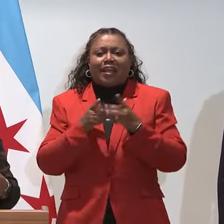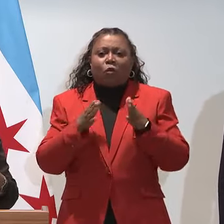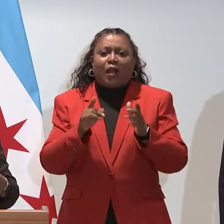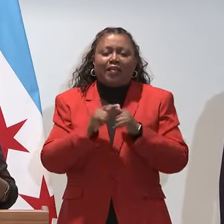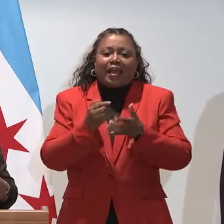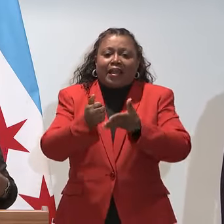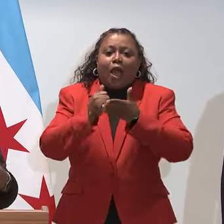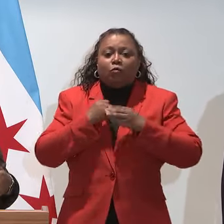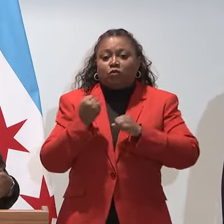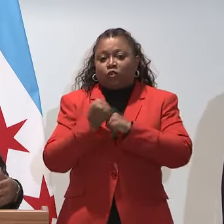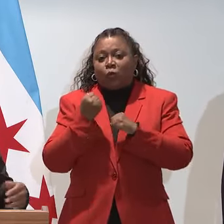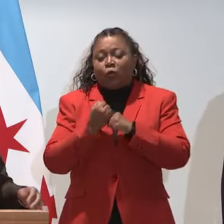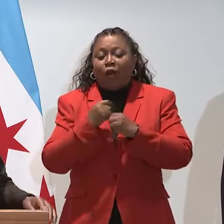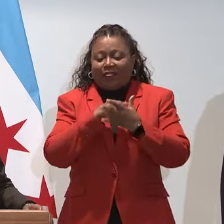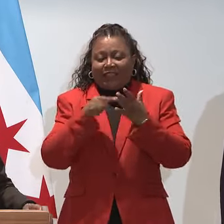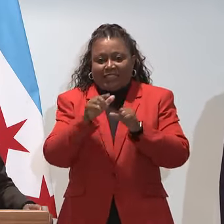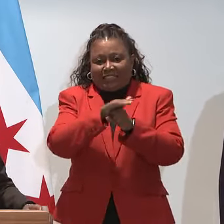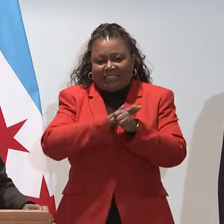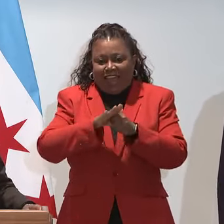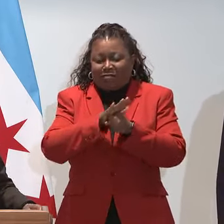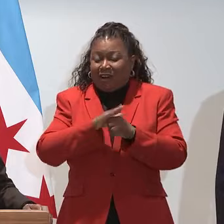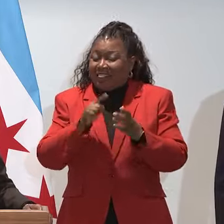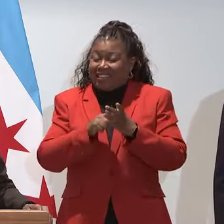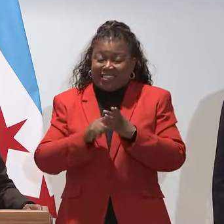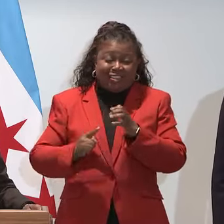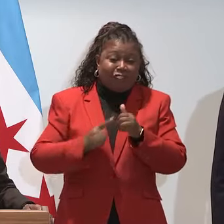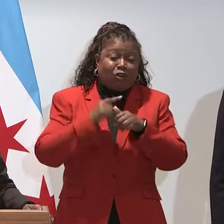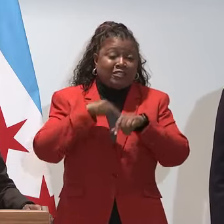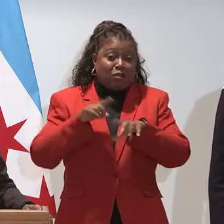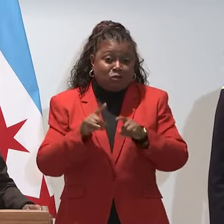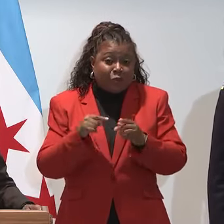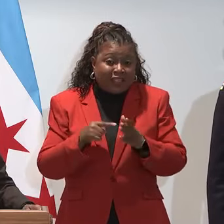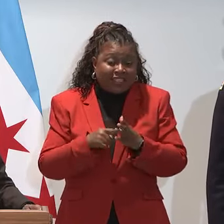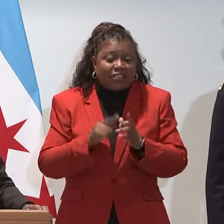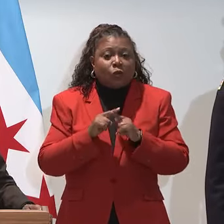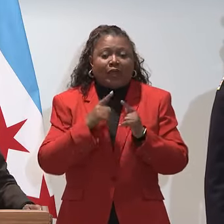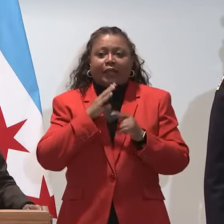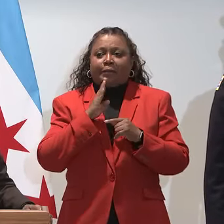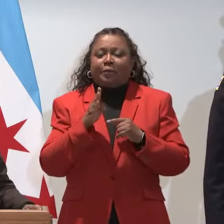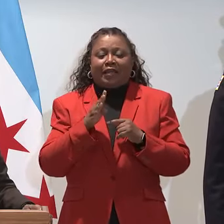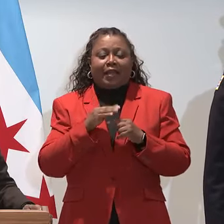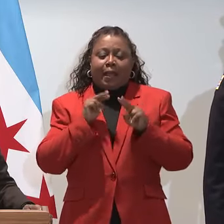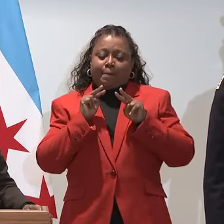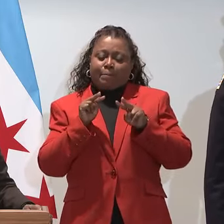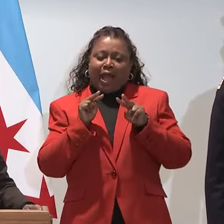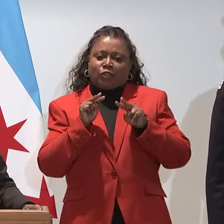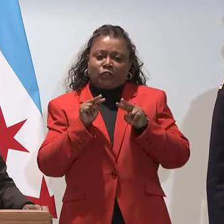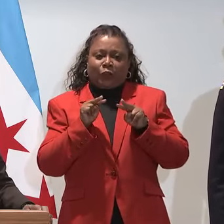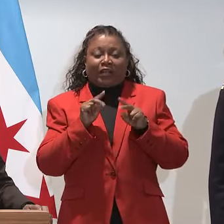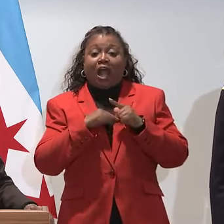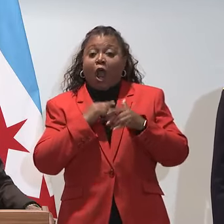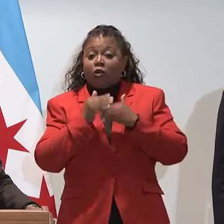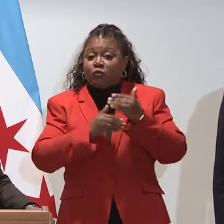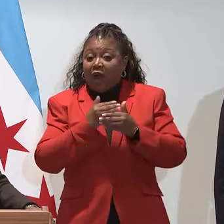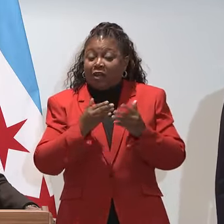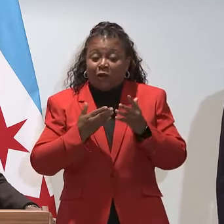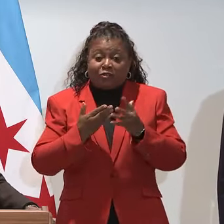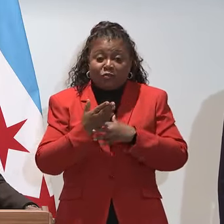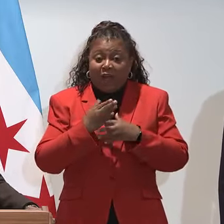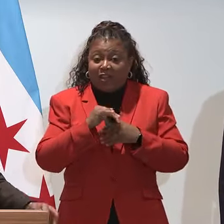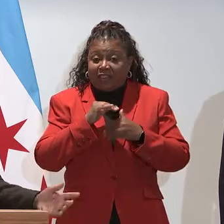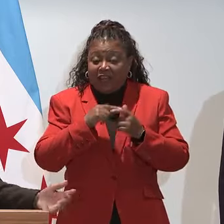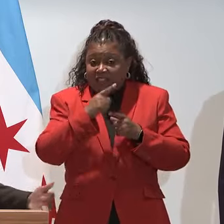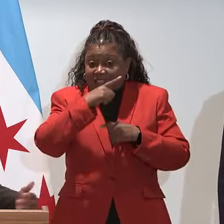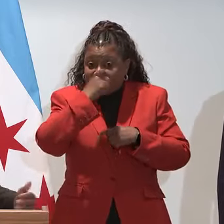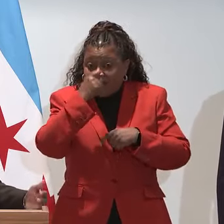way to help support these neighborhoods. Now, this is the first time we're doing this. We're gonna be monitoring our progress throughout the course